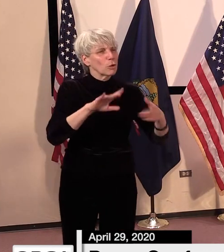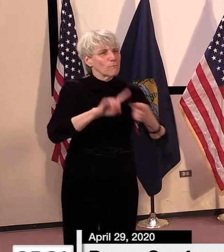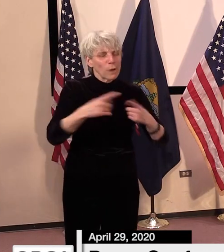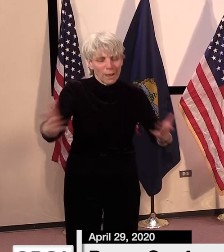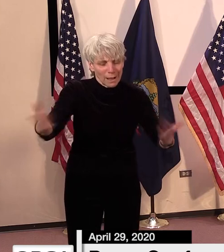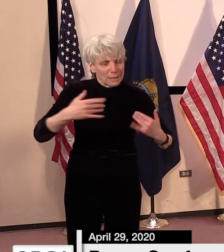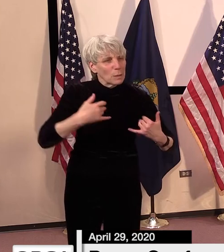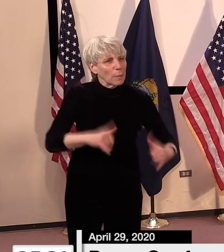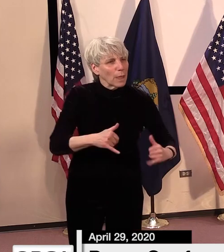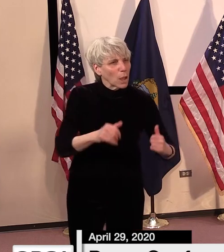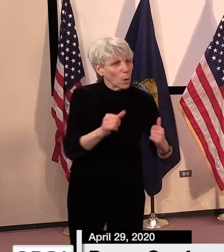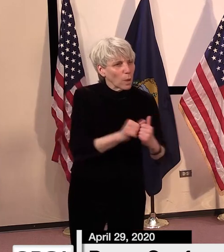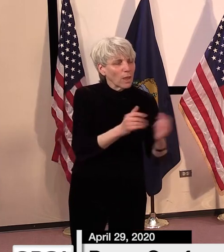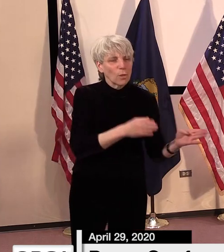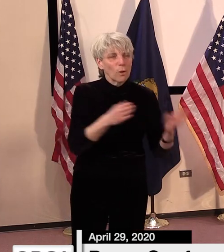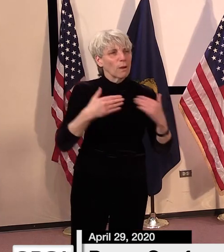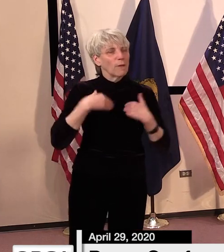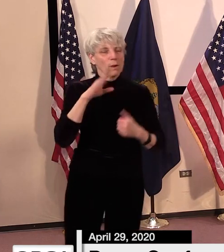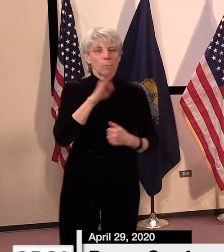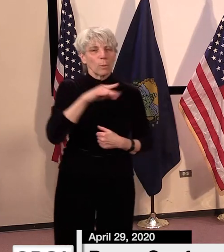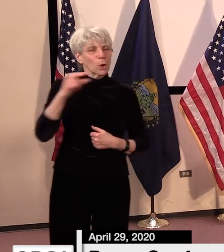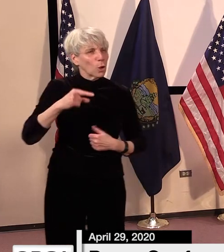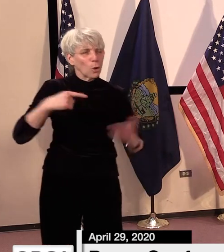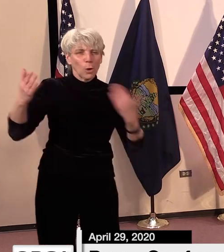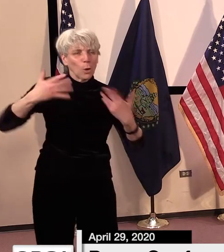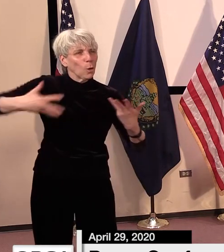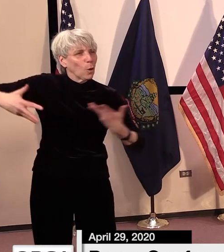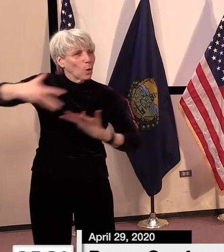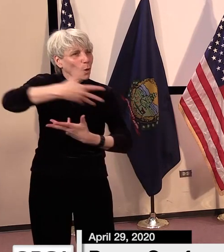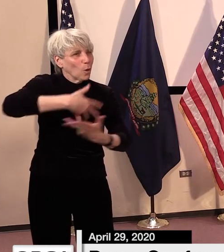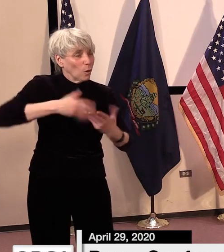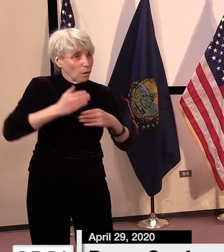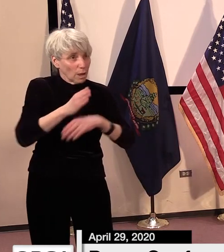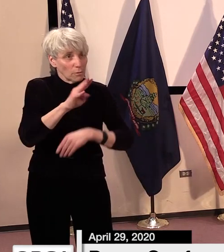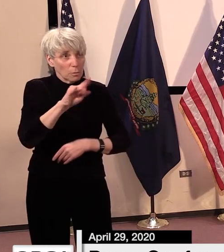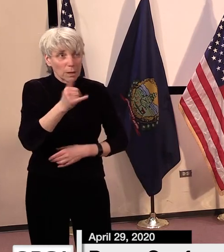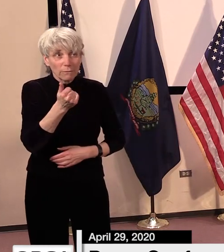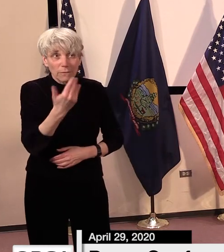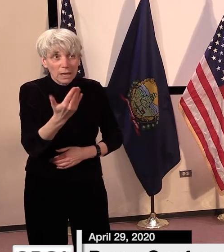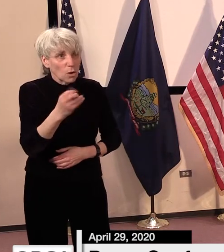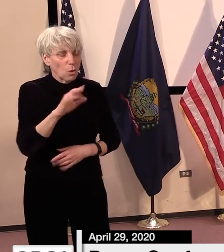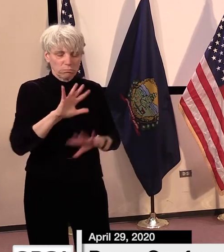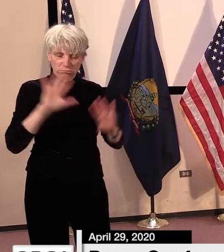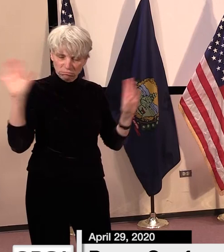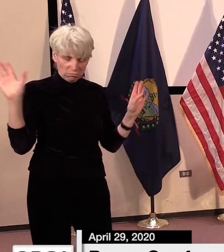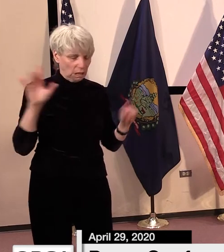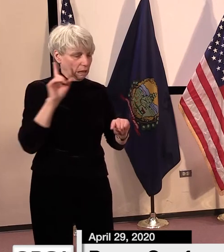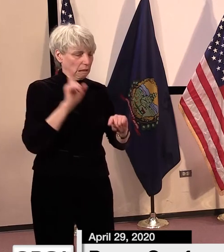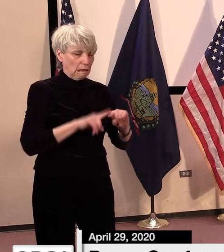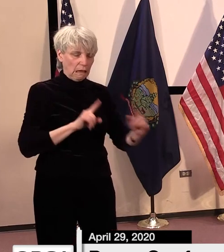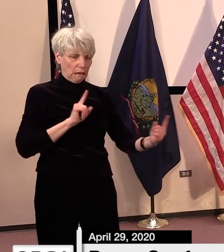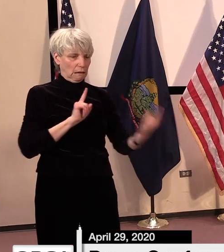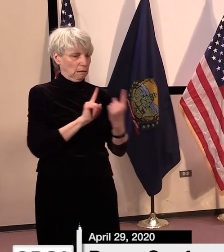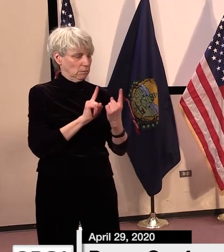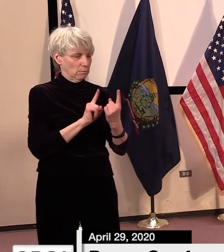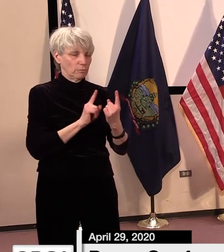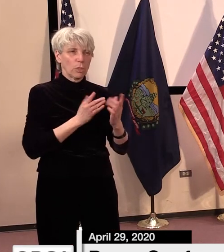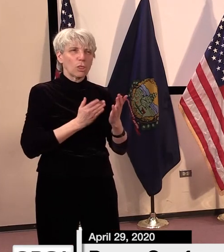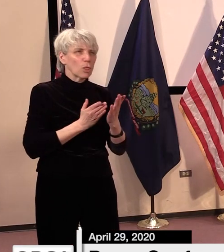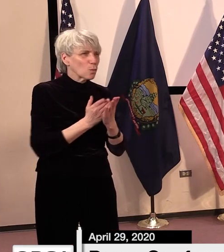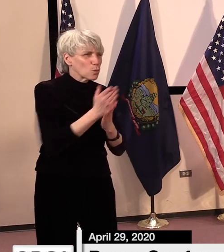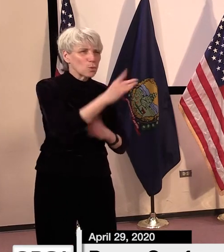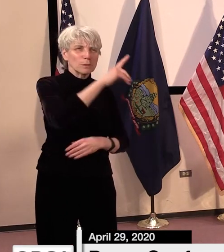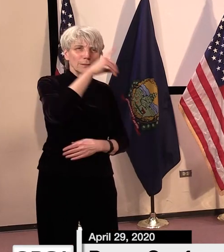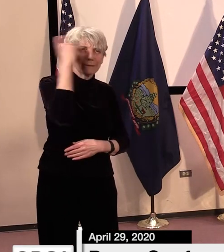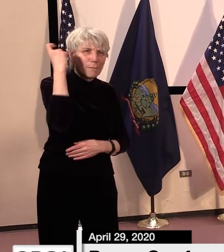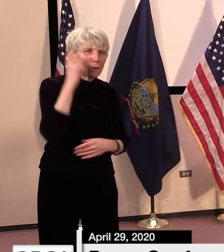that going to be after May 15th, or should people expect that they can't get together with others in person for the whole summer?